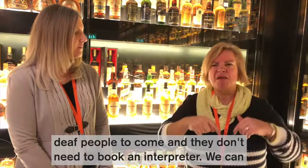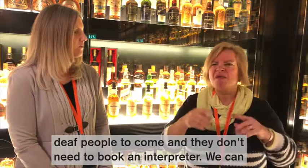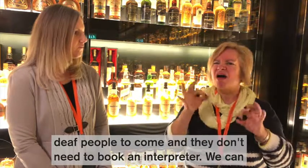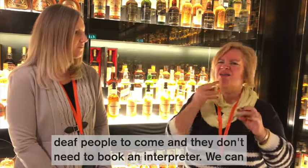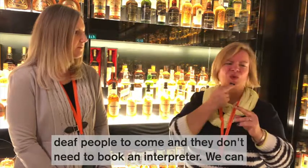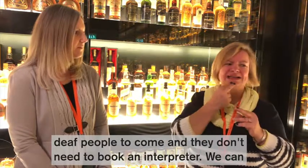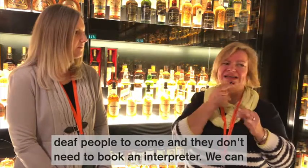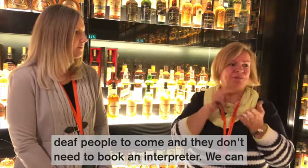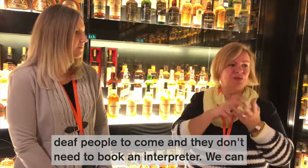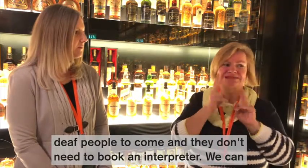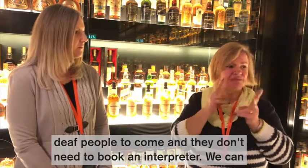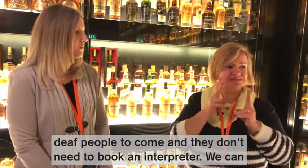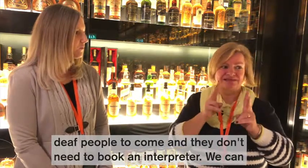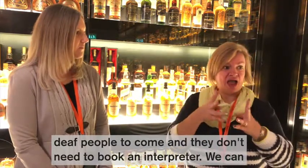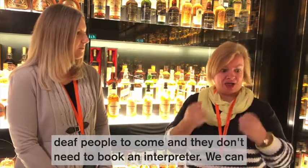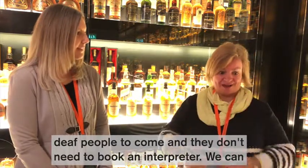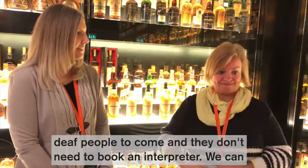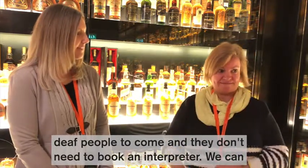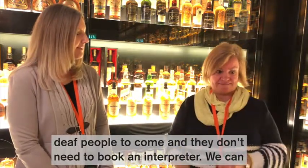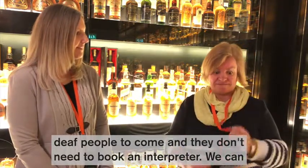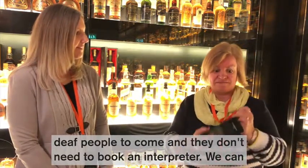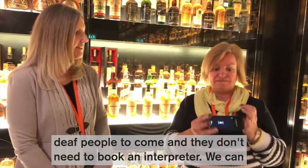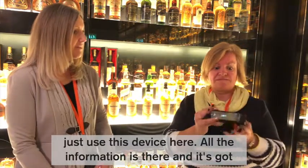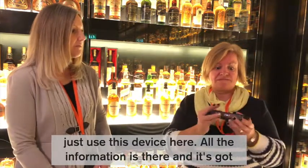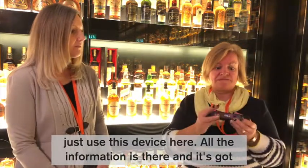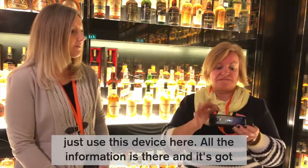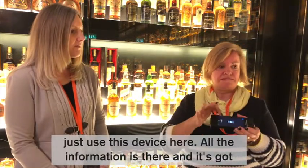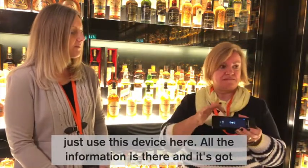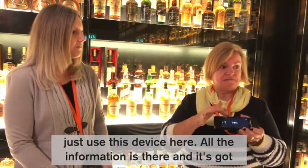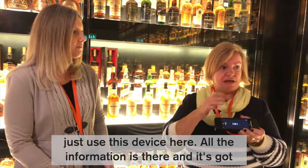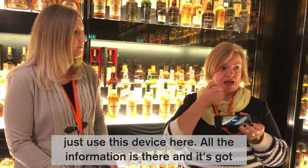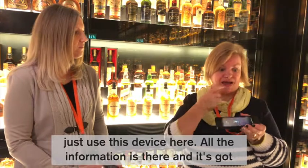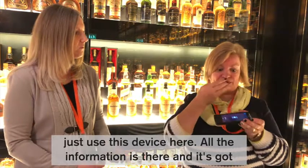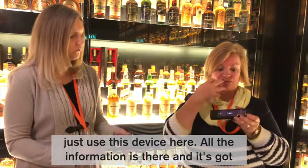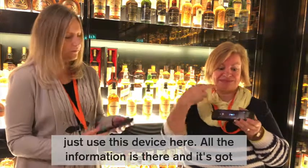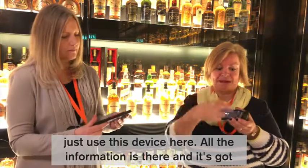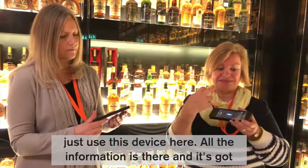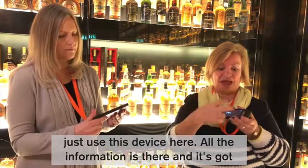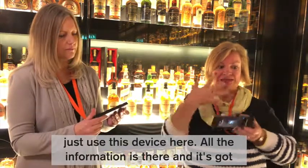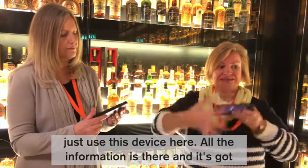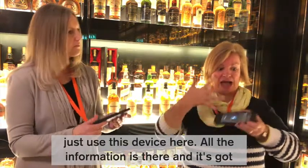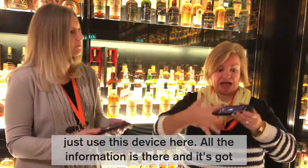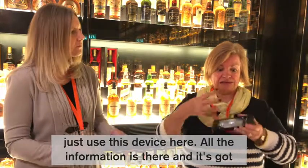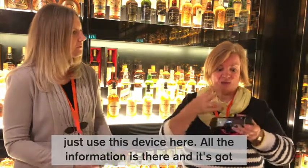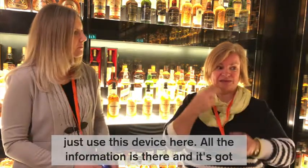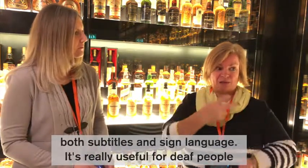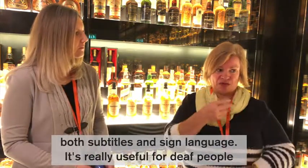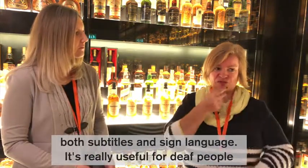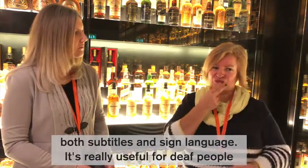deaf people, they can come, they don't need to book an interpreter, we can just use this, this device here and all the information is there, it's got both subtitles